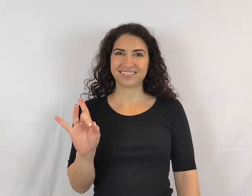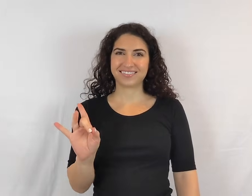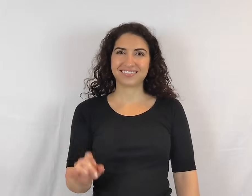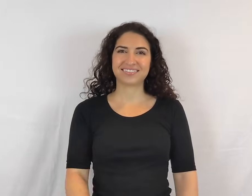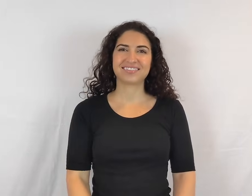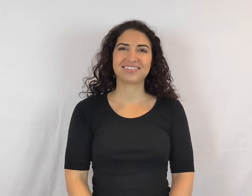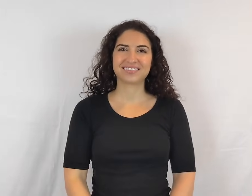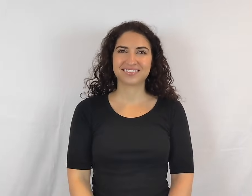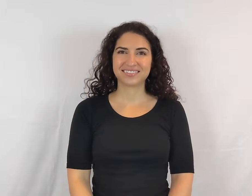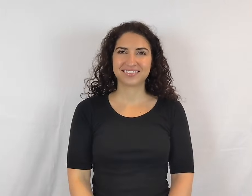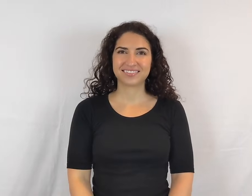1818.